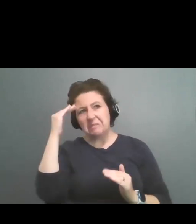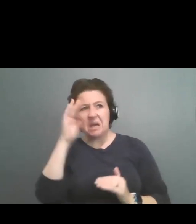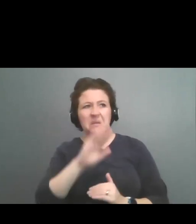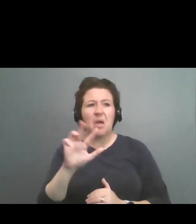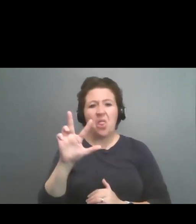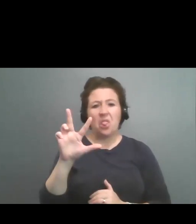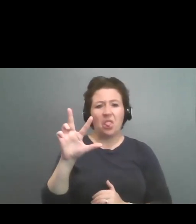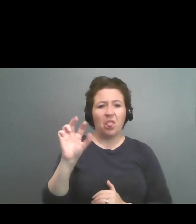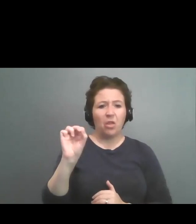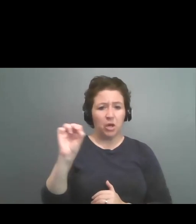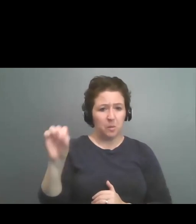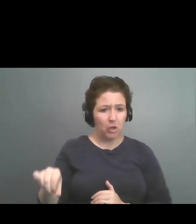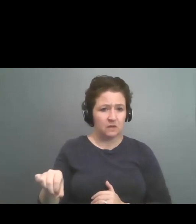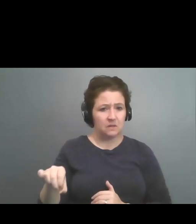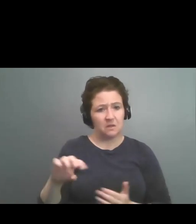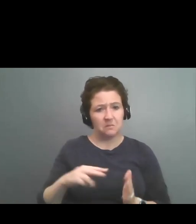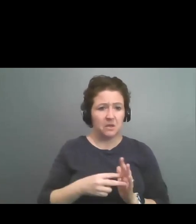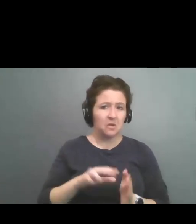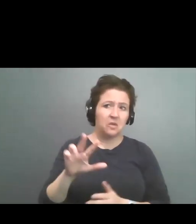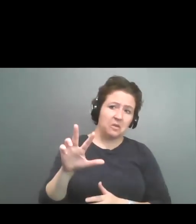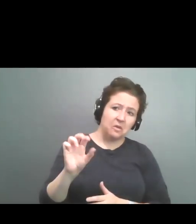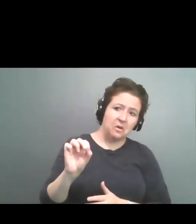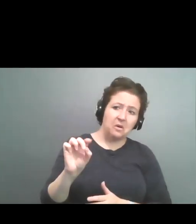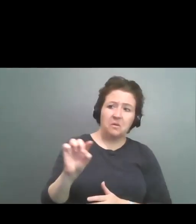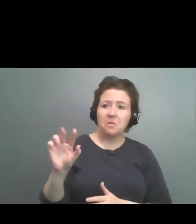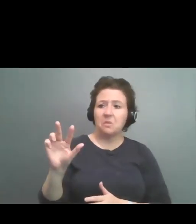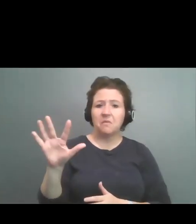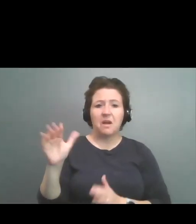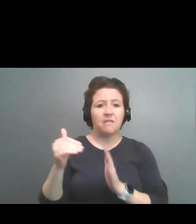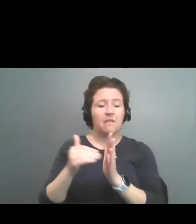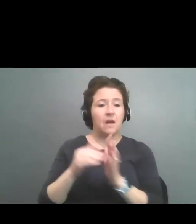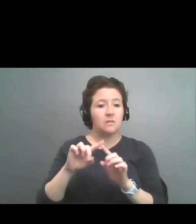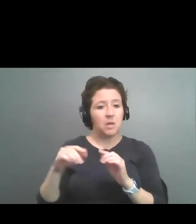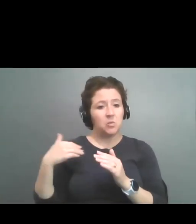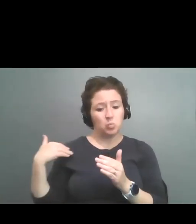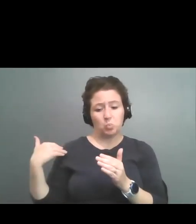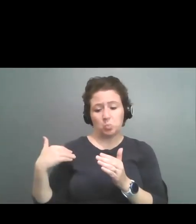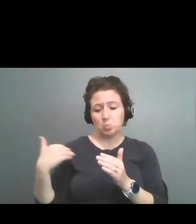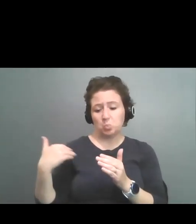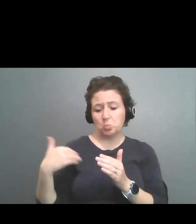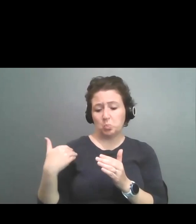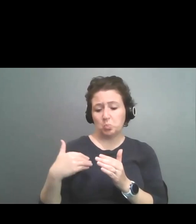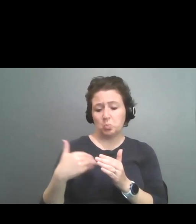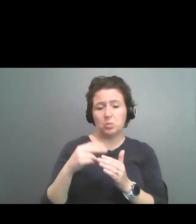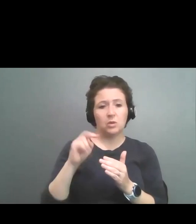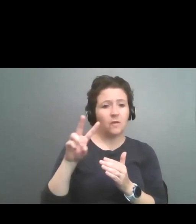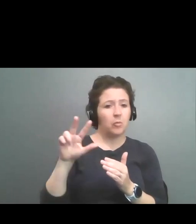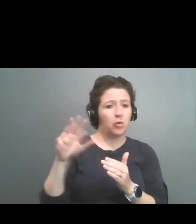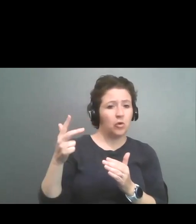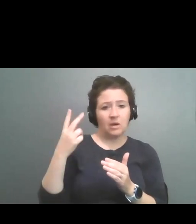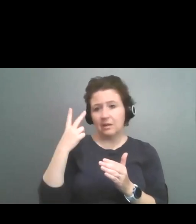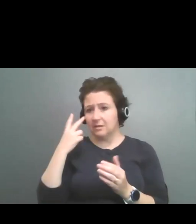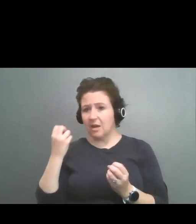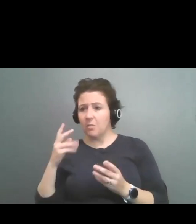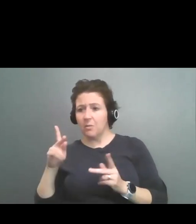30%. So, 35,000, but really as we move closer into the election and we see what's coming through the